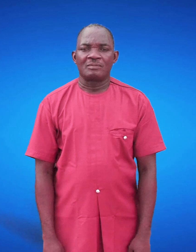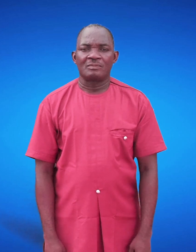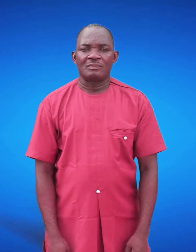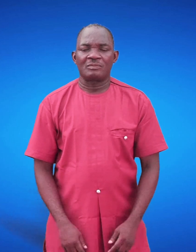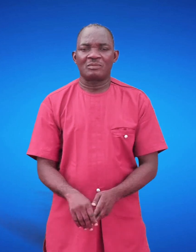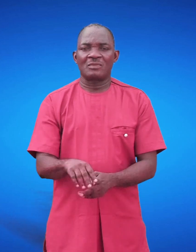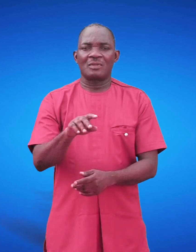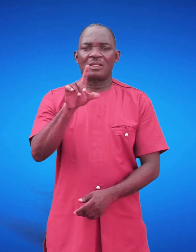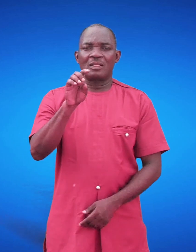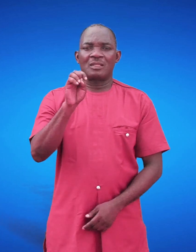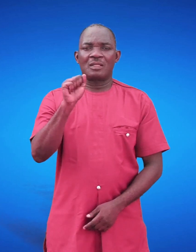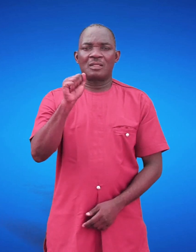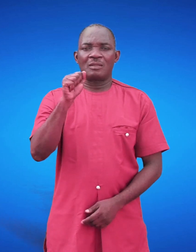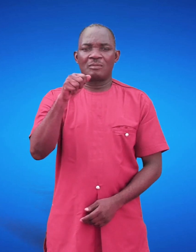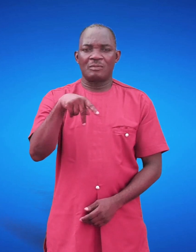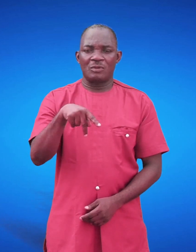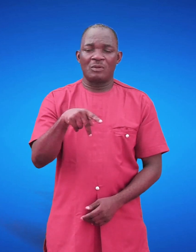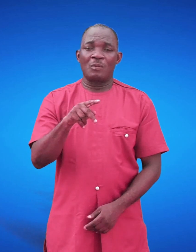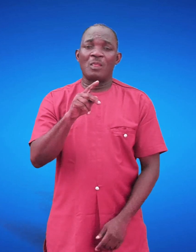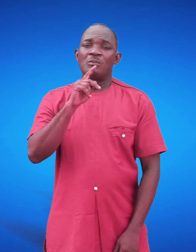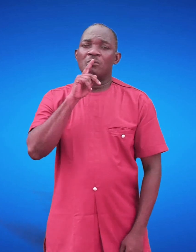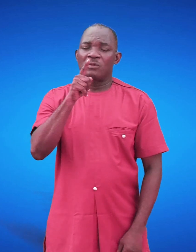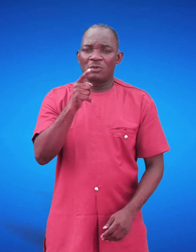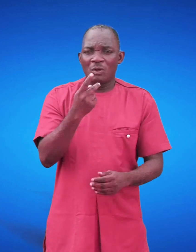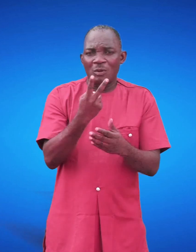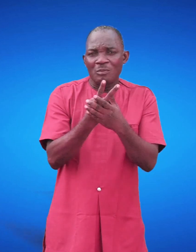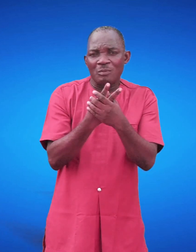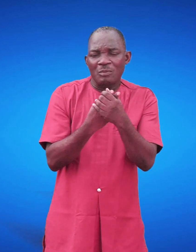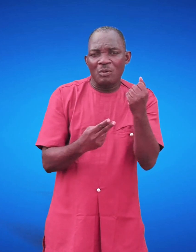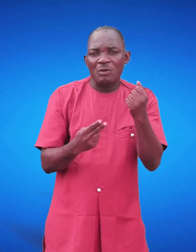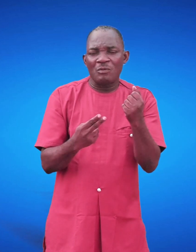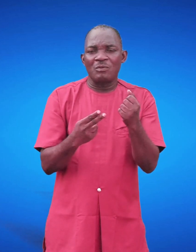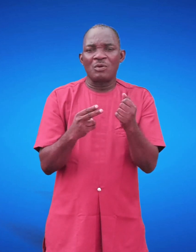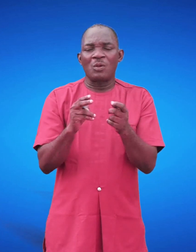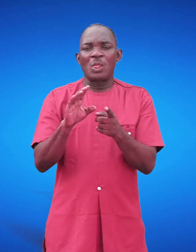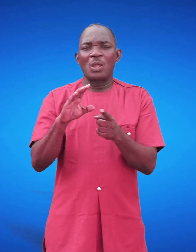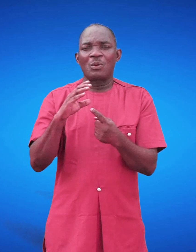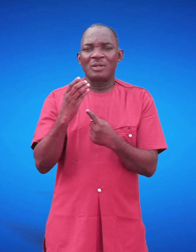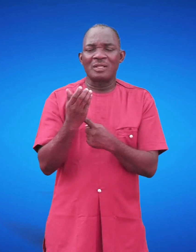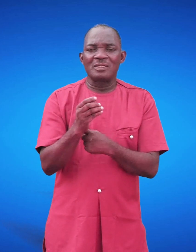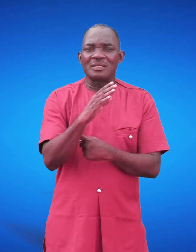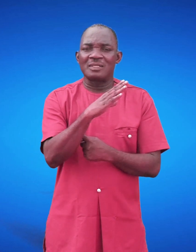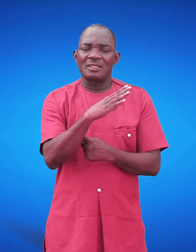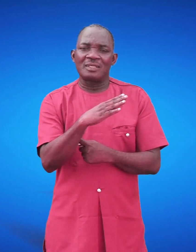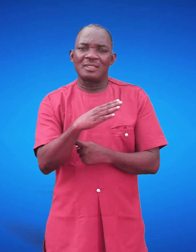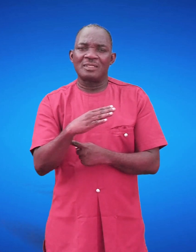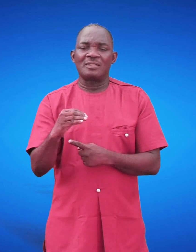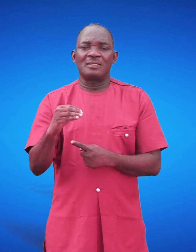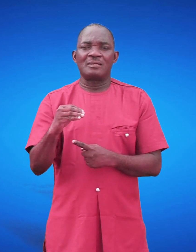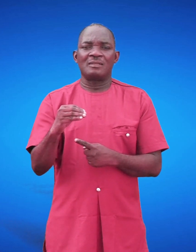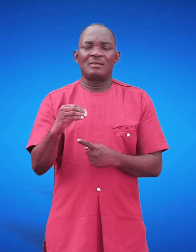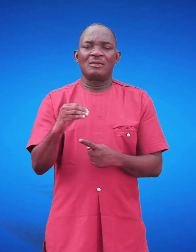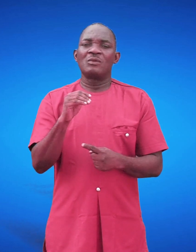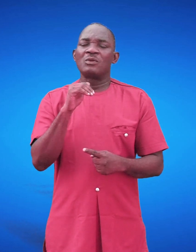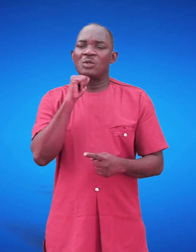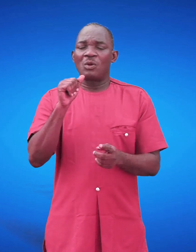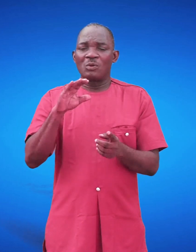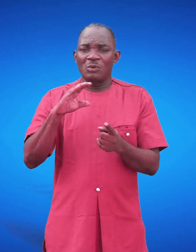LEAP is both a conditional and unconditional